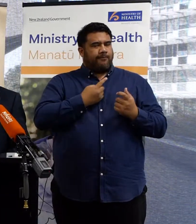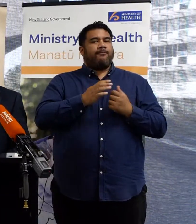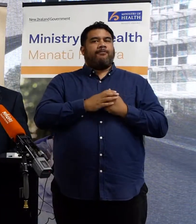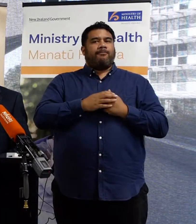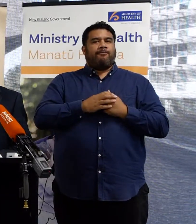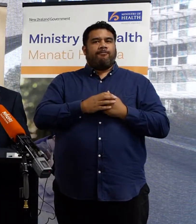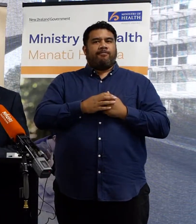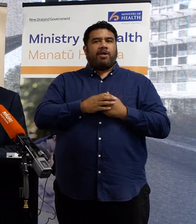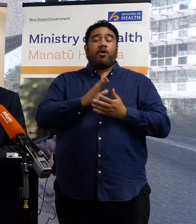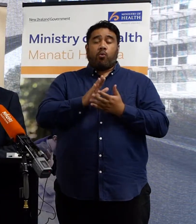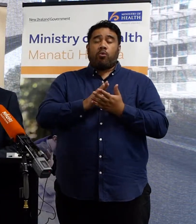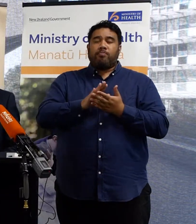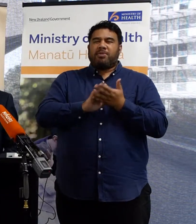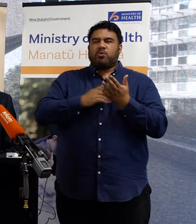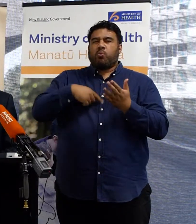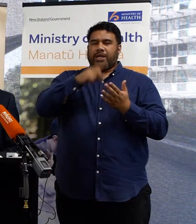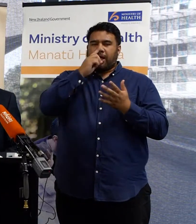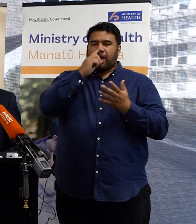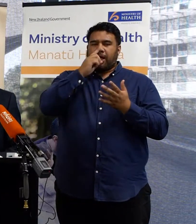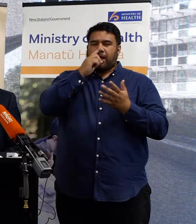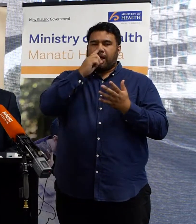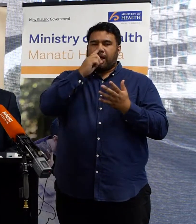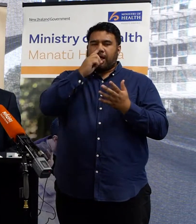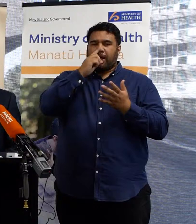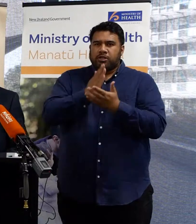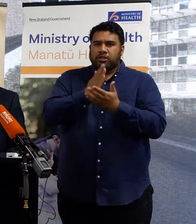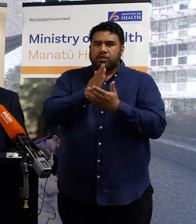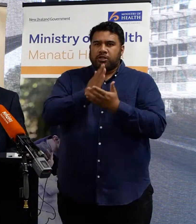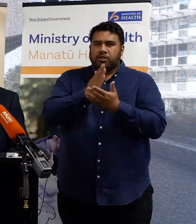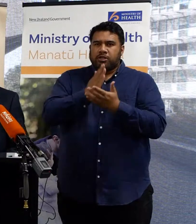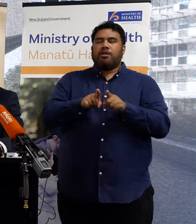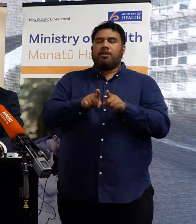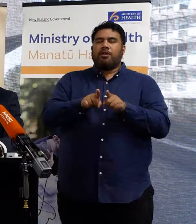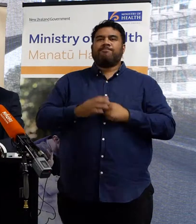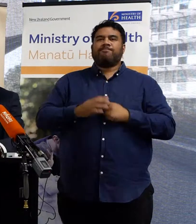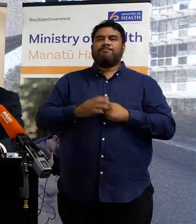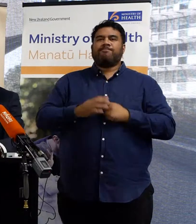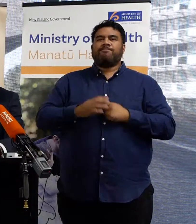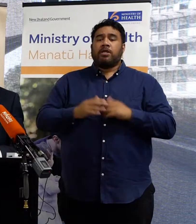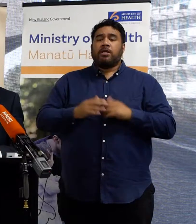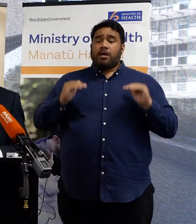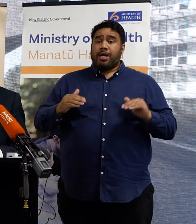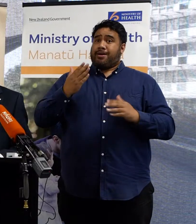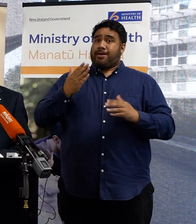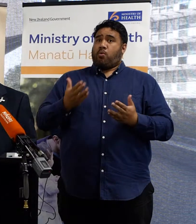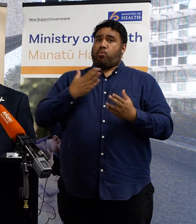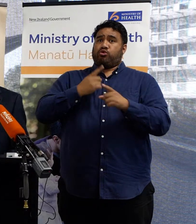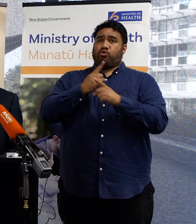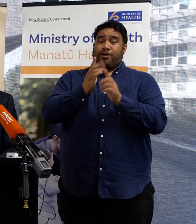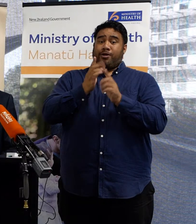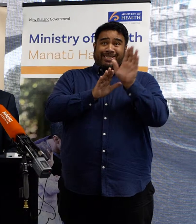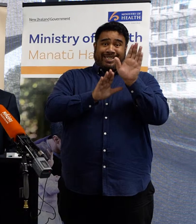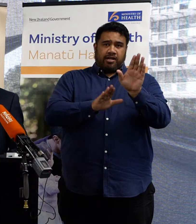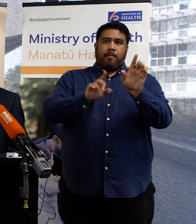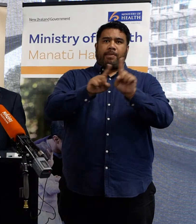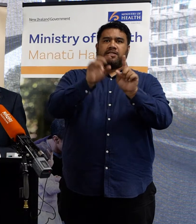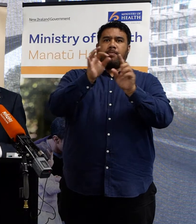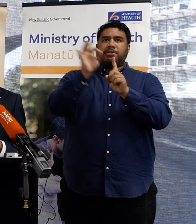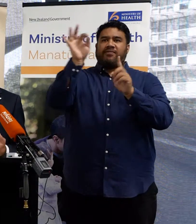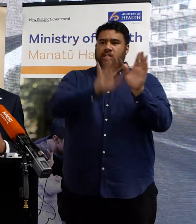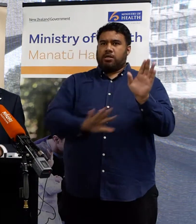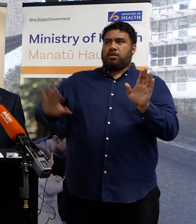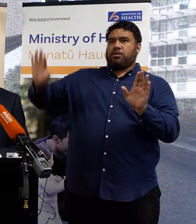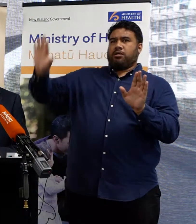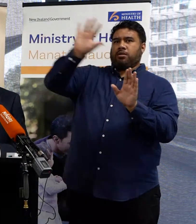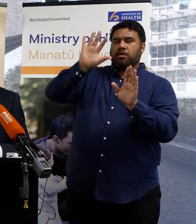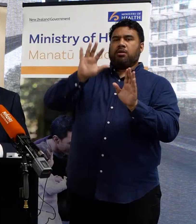wellbeing. And I just want to finish with some comments about the Pacific, which I know is of interest as well. There's been